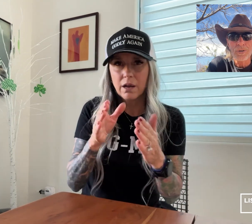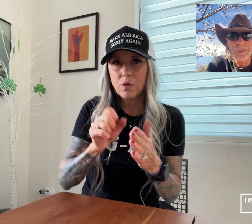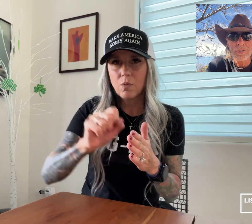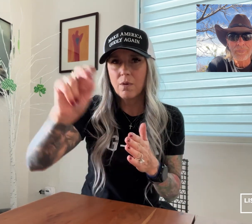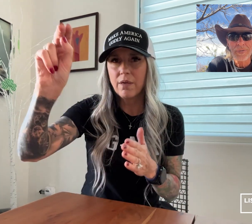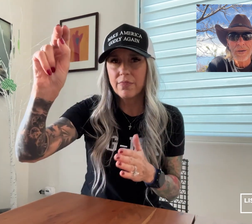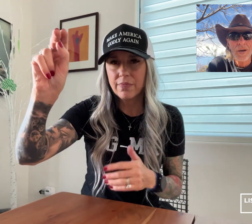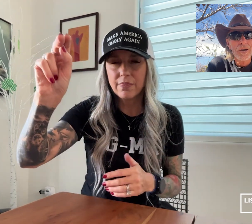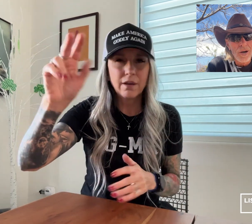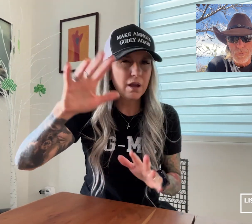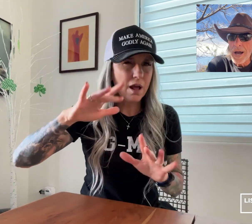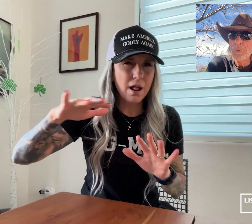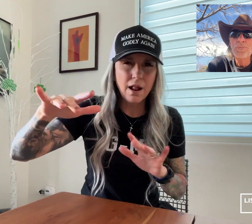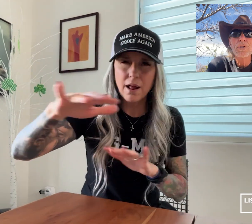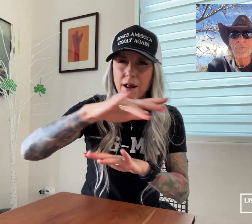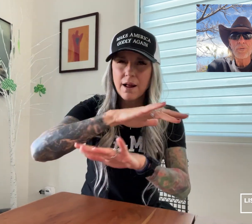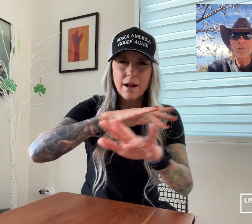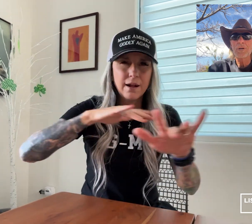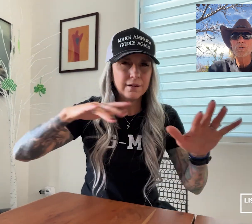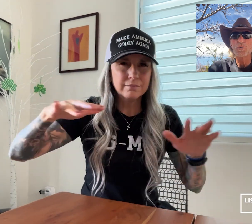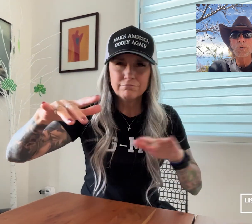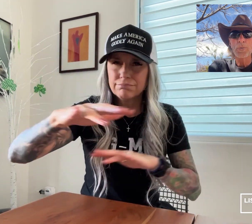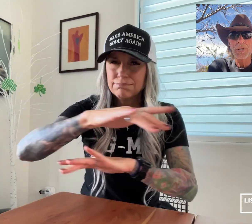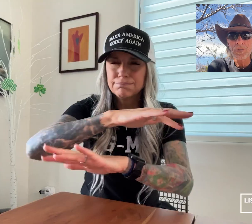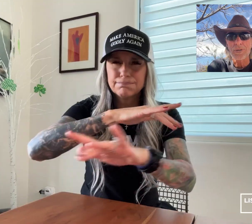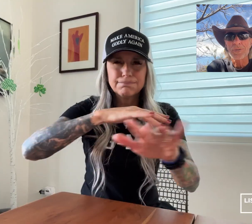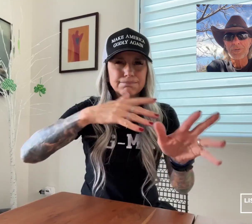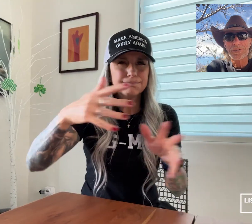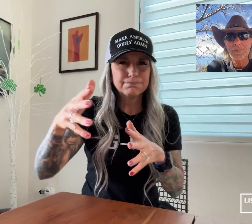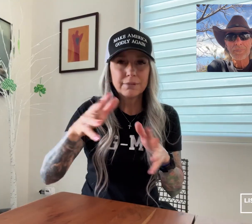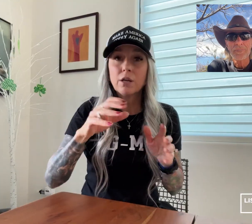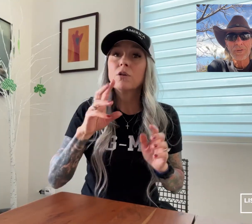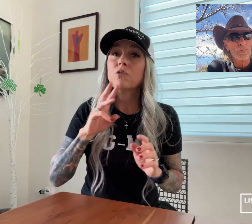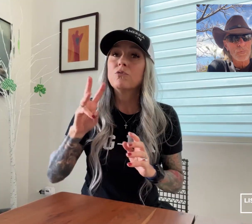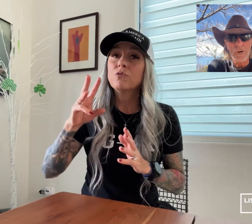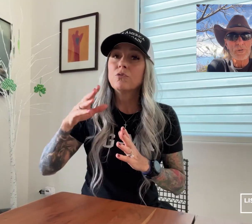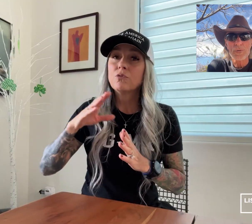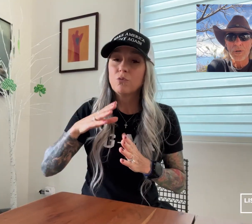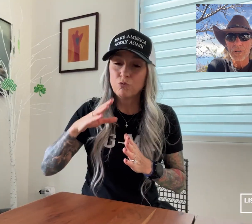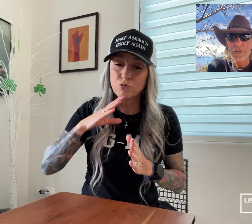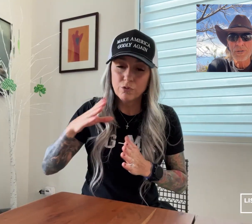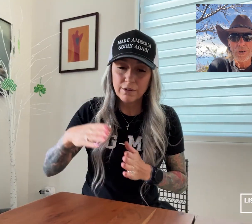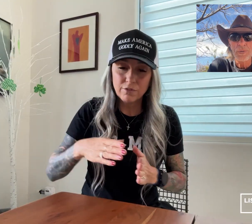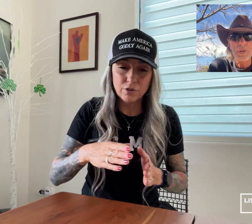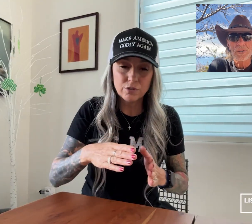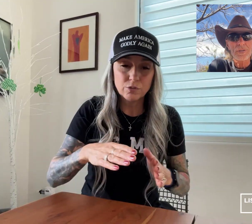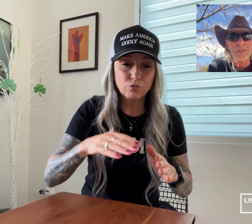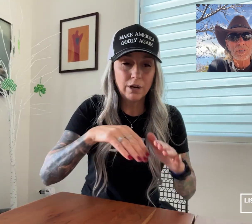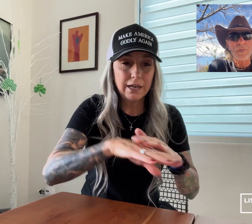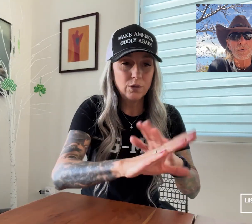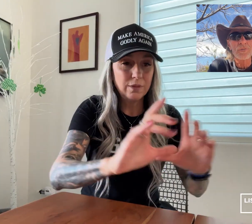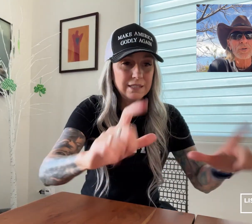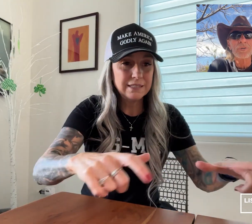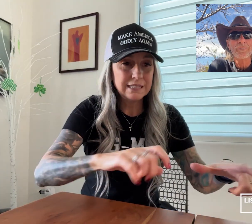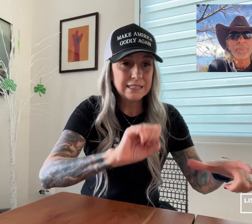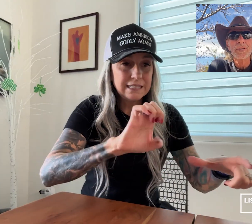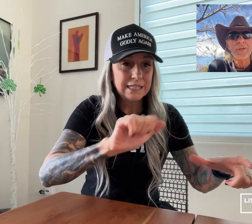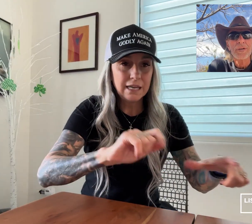north. Around and around it goes, blowing in circles. Rivers run into the sea, but the sea is never full. Then